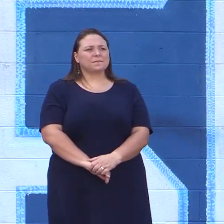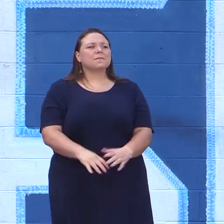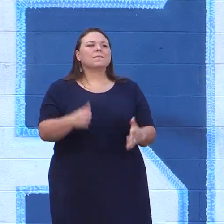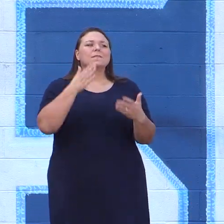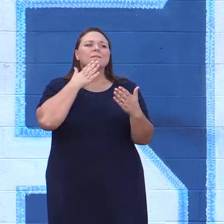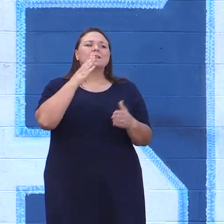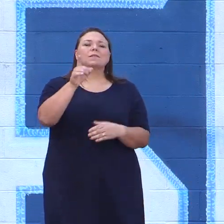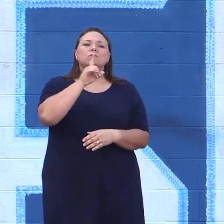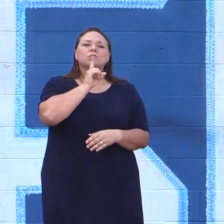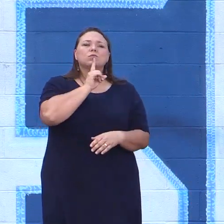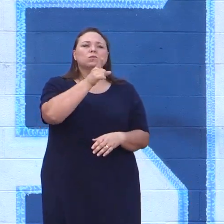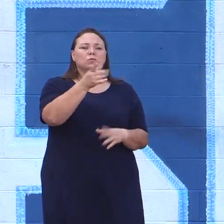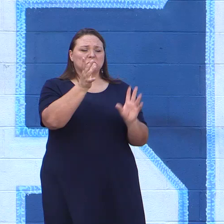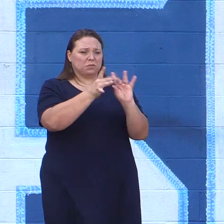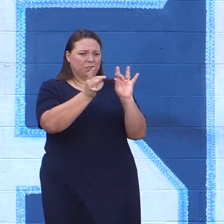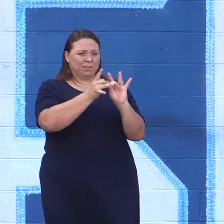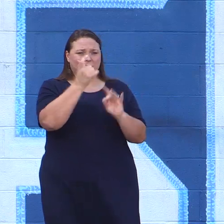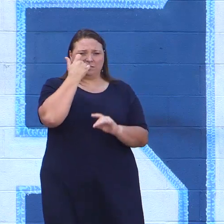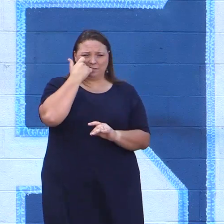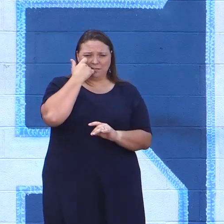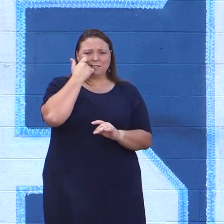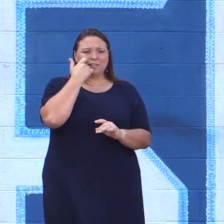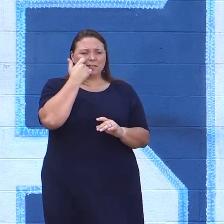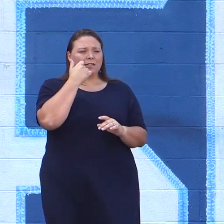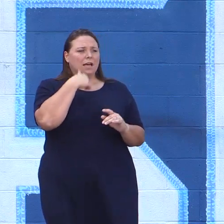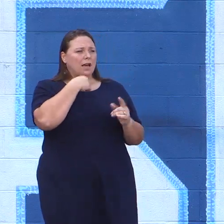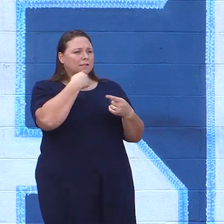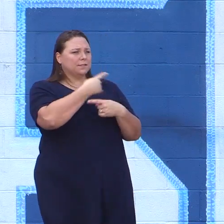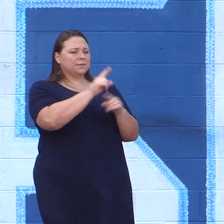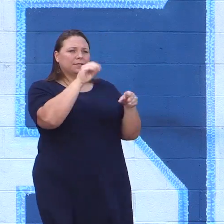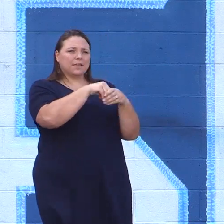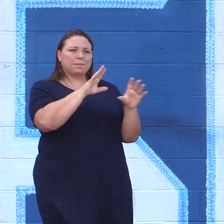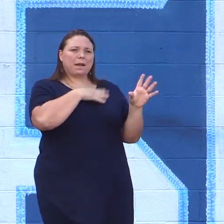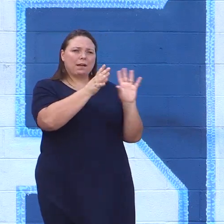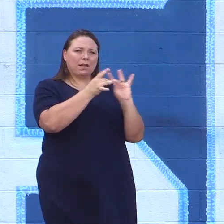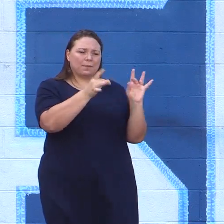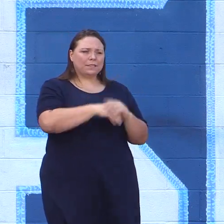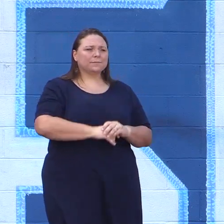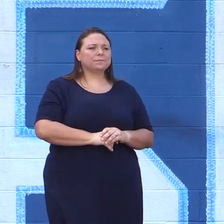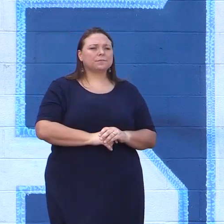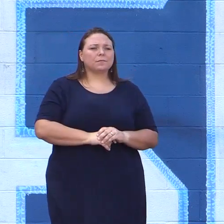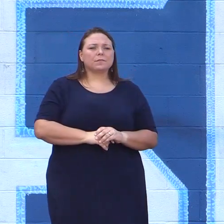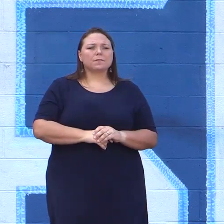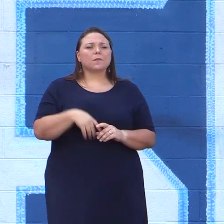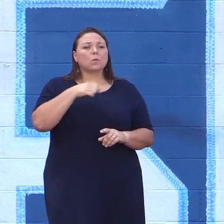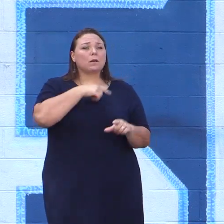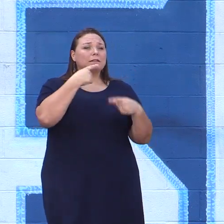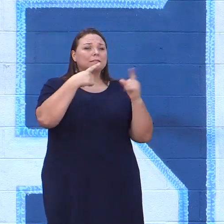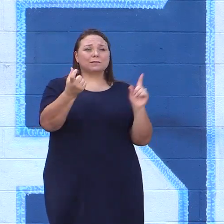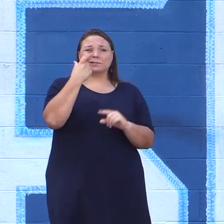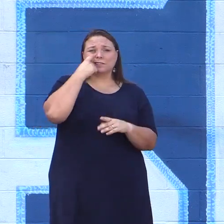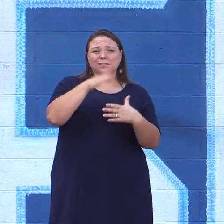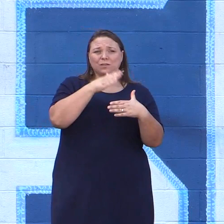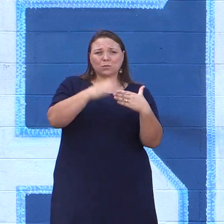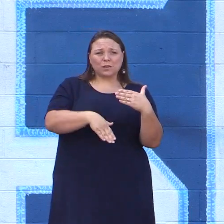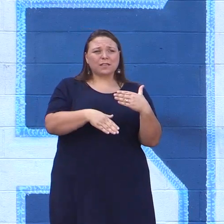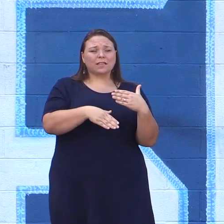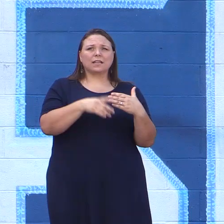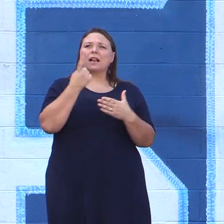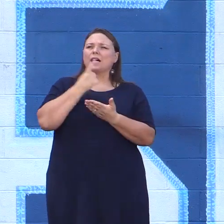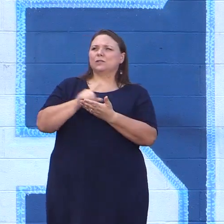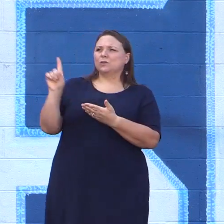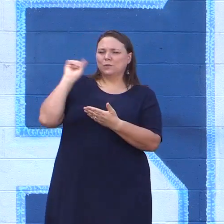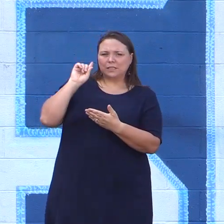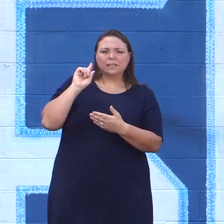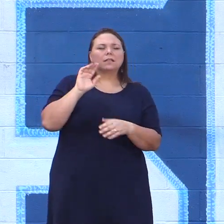Thank you. Yes, as you mentioned, I did acknowledge that in my comments. We announced over the weekend, last week,